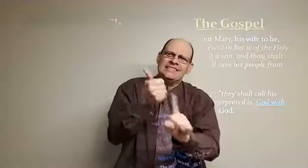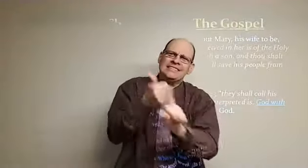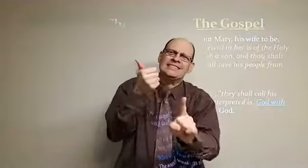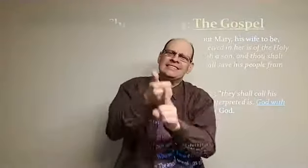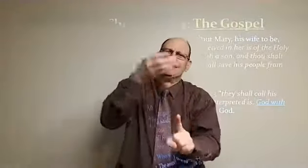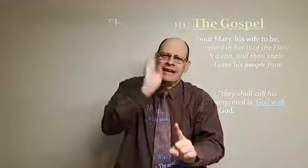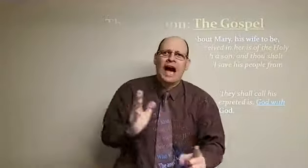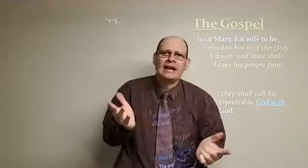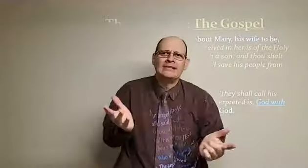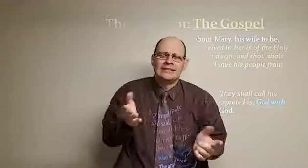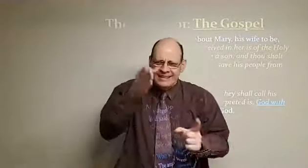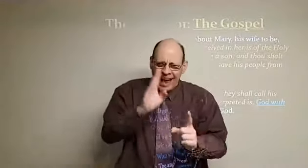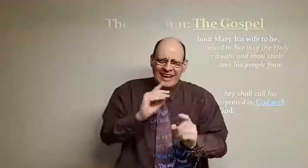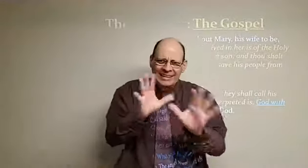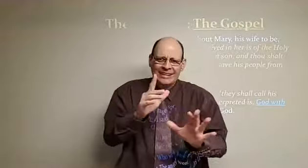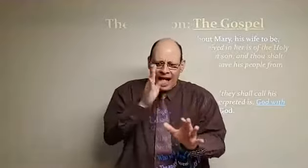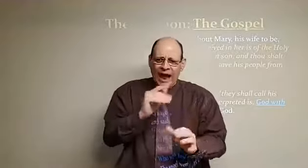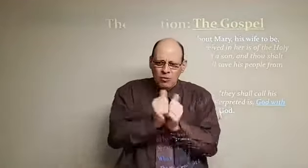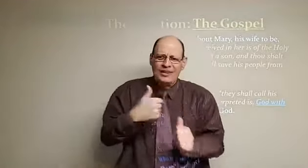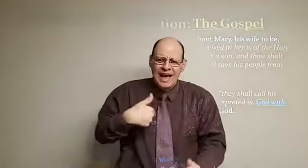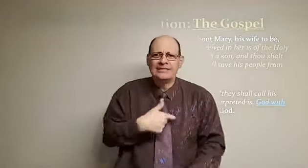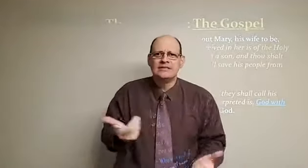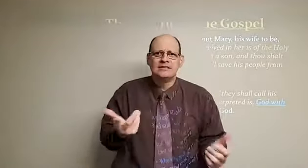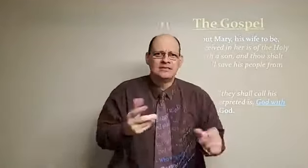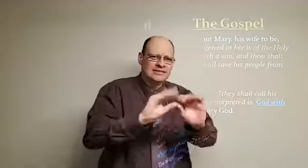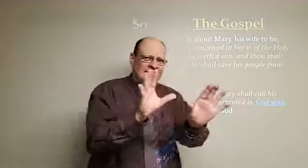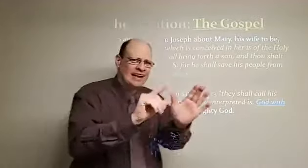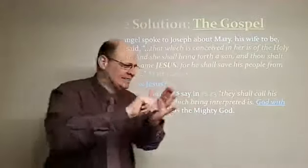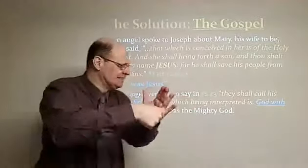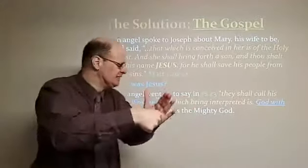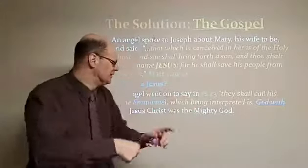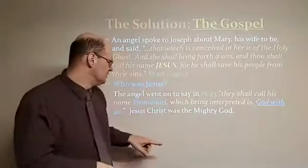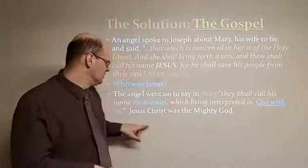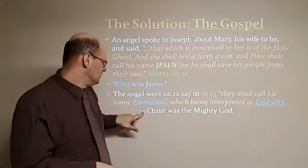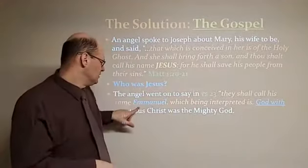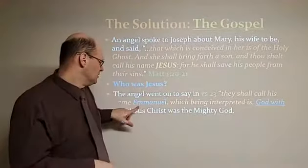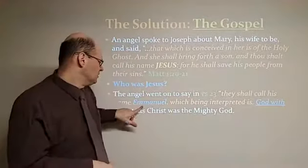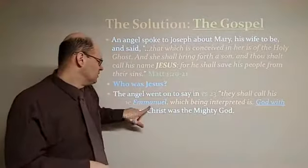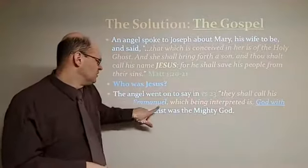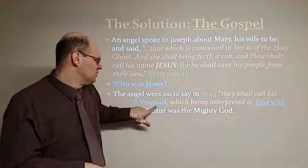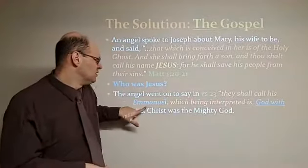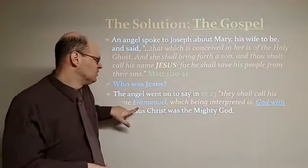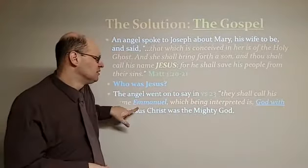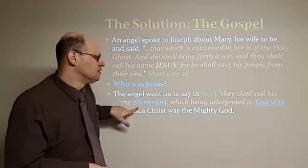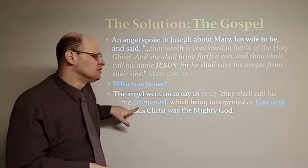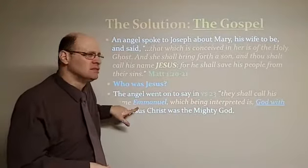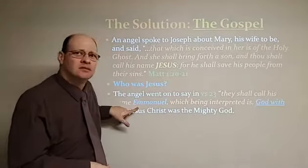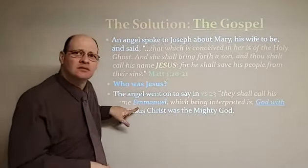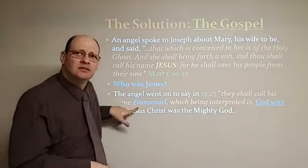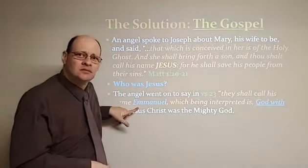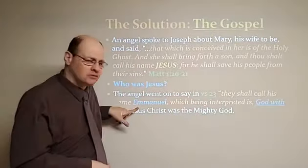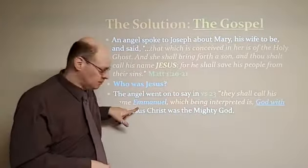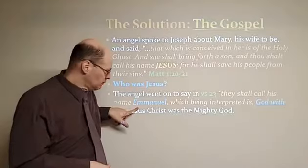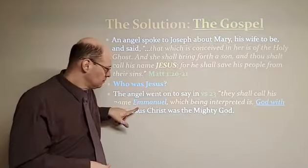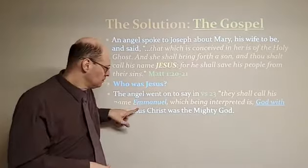Jesus is God and wasn't that clear it's very it's it's very clear here it's emphasized in the word